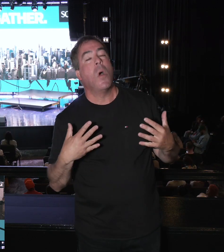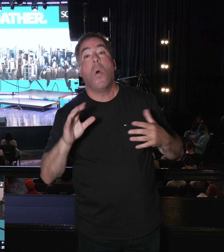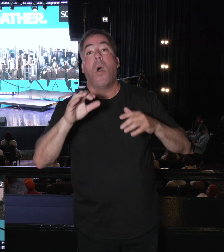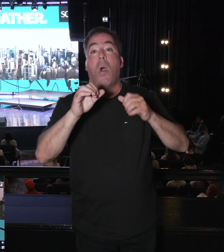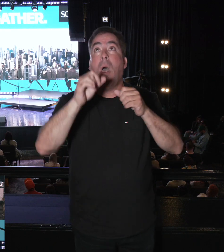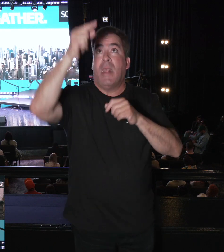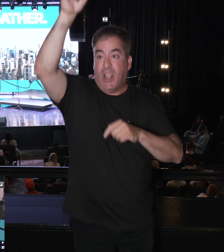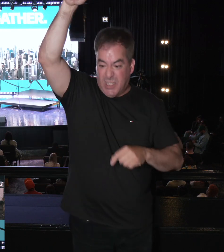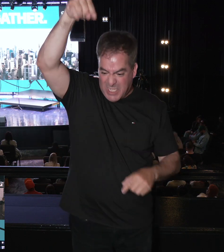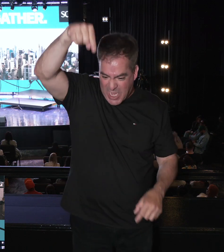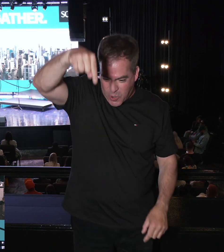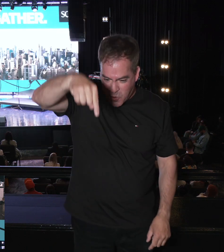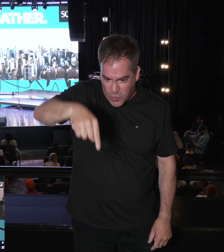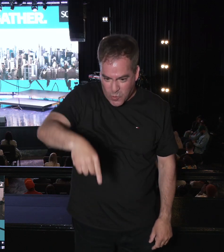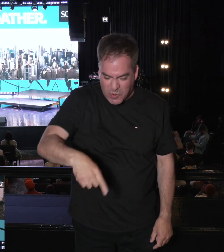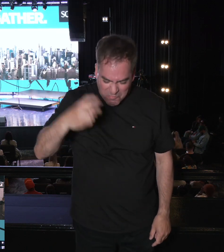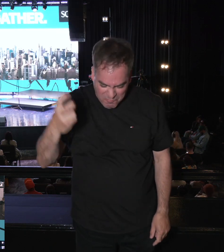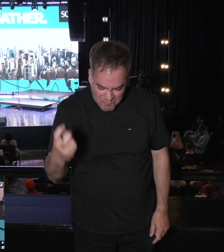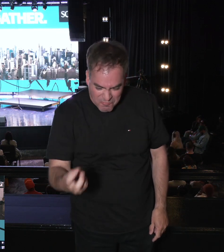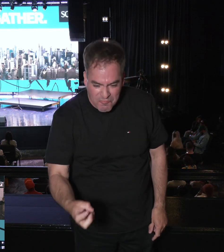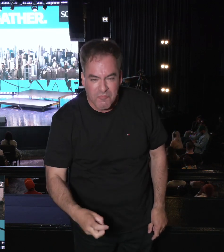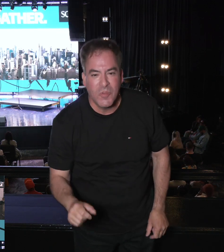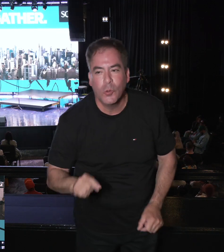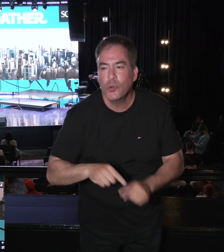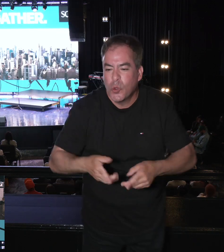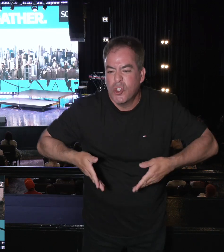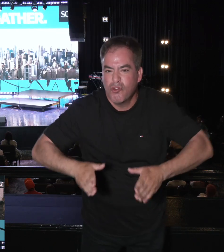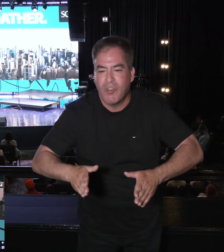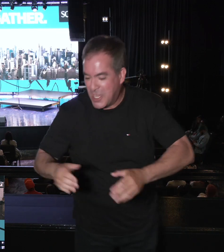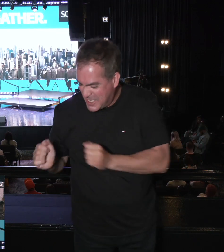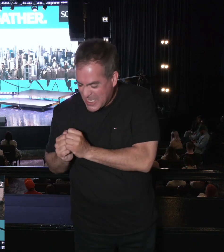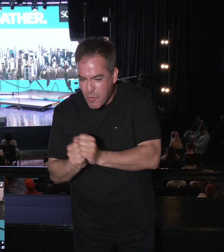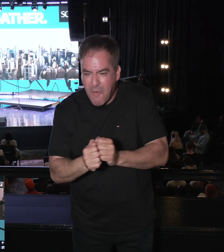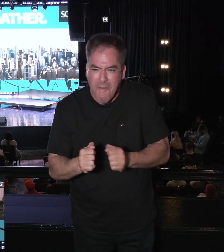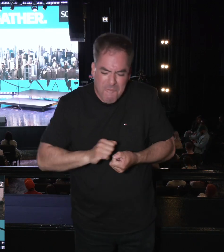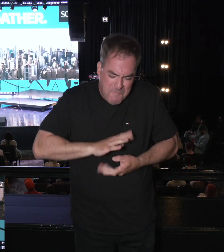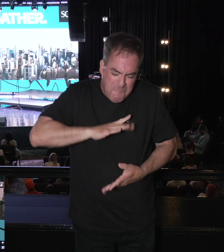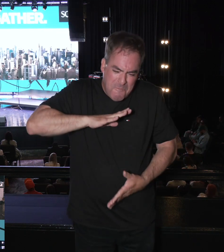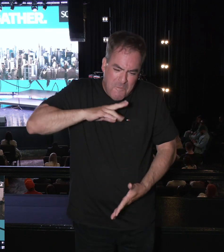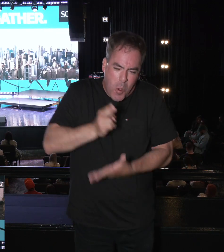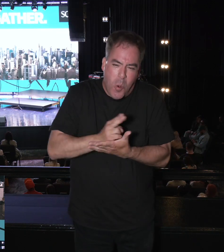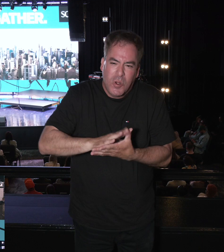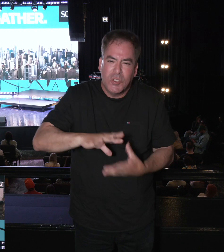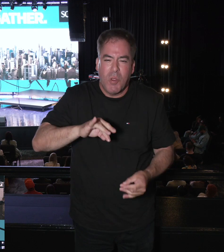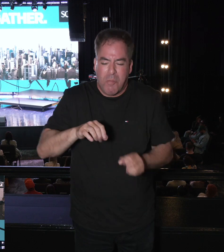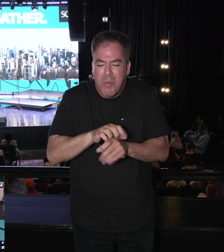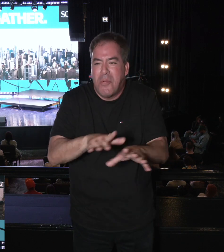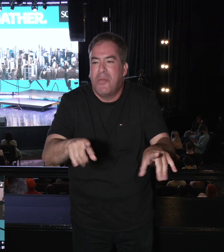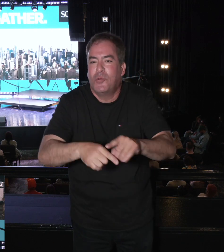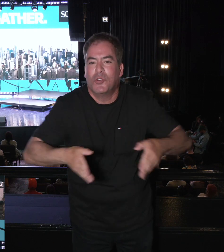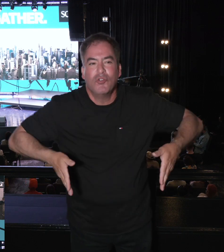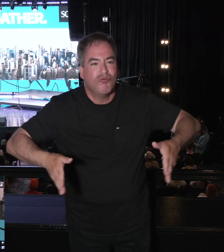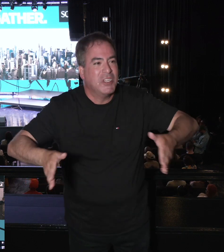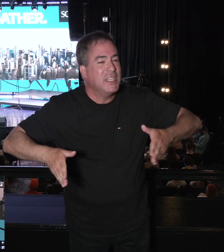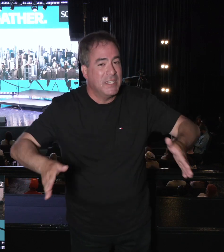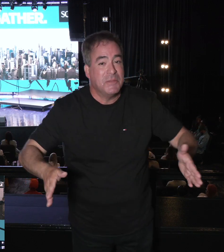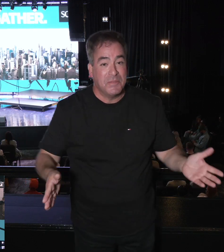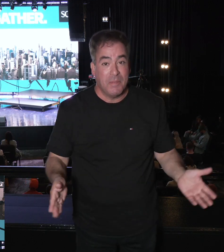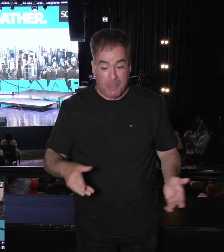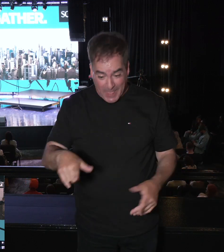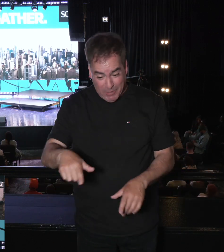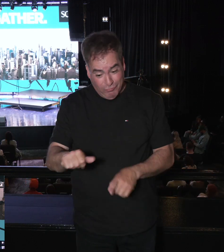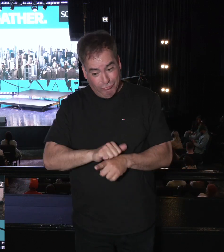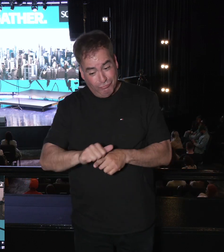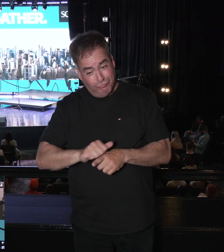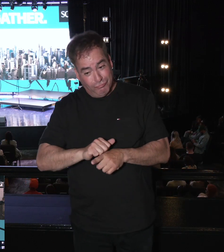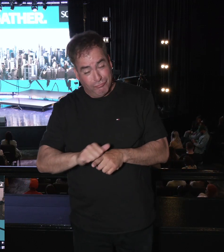together and spill into the street. Regular people together, filled with the Holy Spirit, spilled into the street. Not technically trained, but